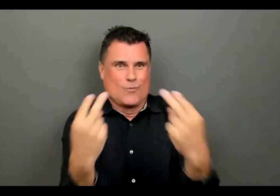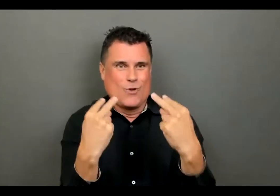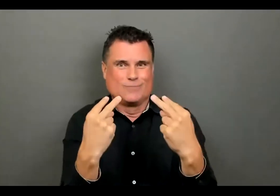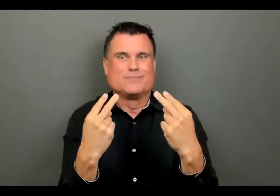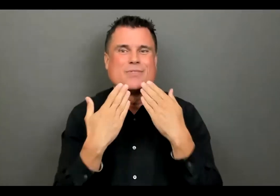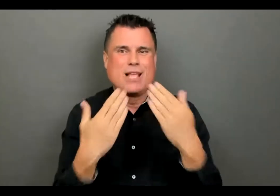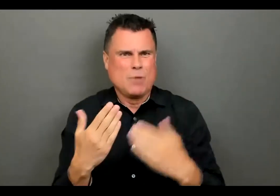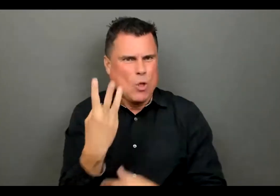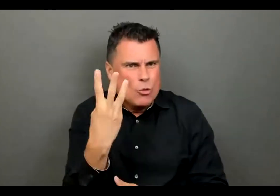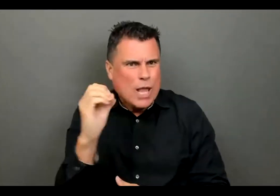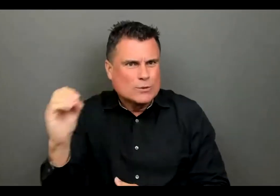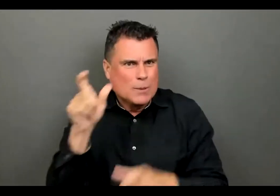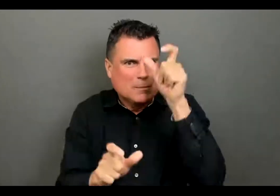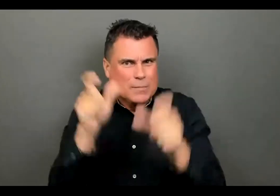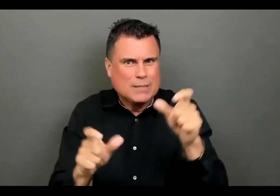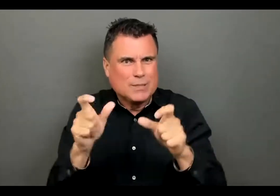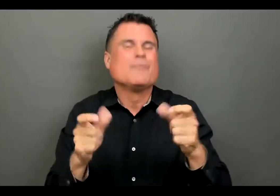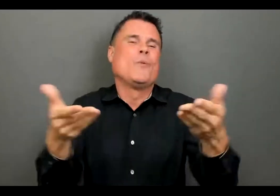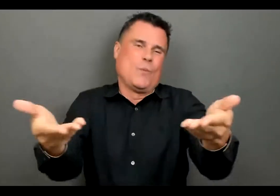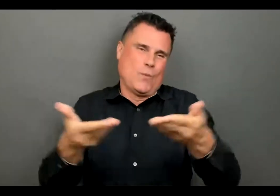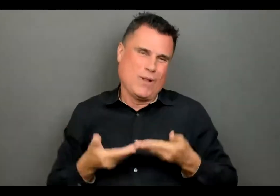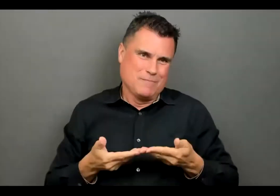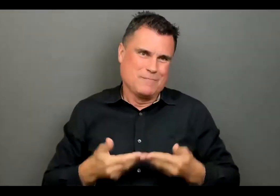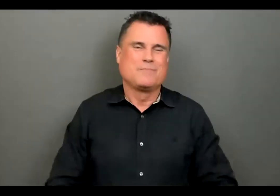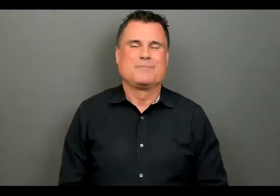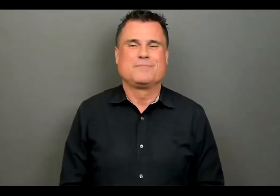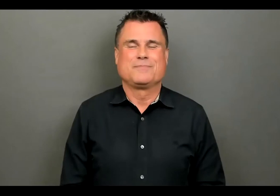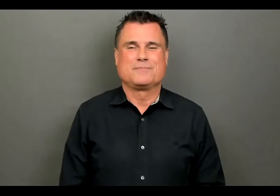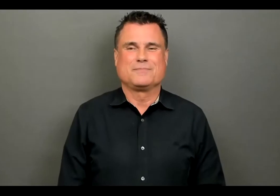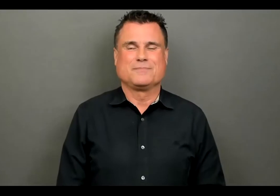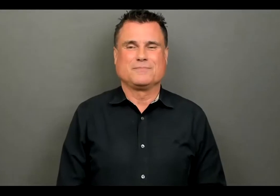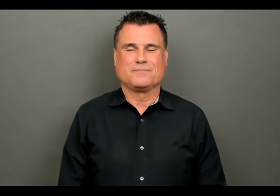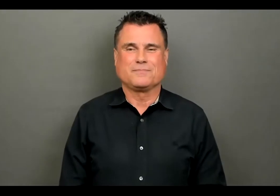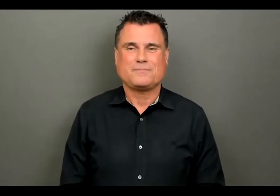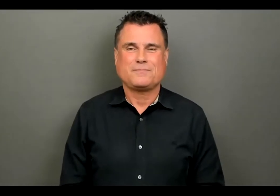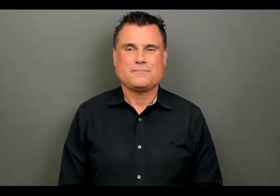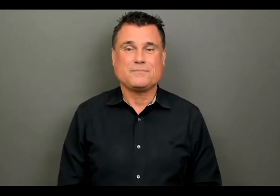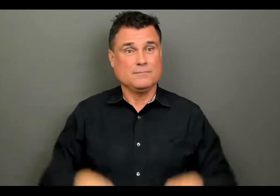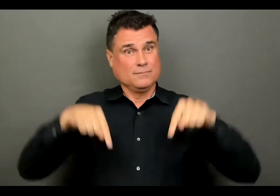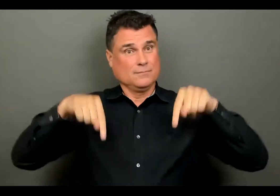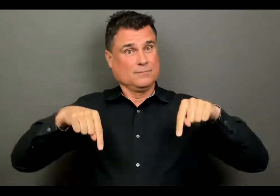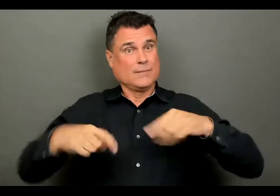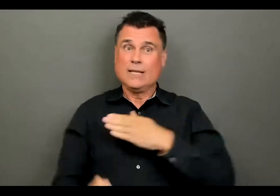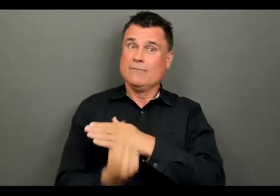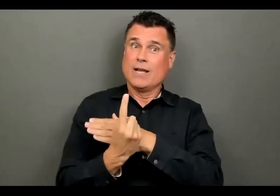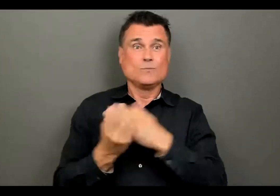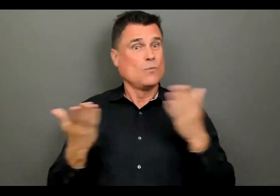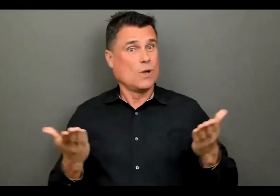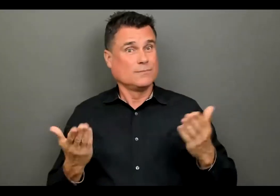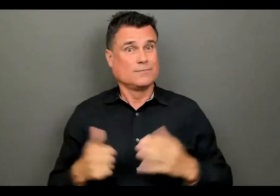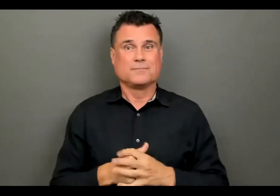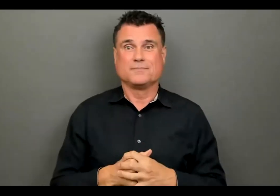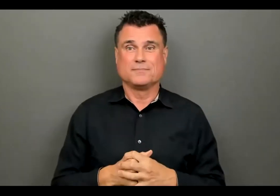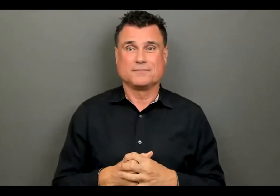Welcome. This event brings together a wide range of stakeholders, including persons with disabilities and their